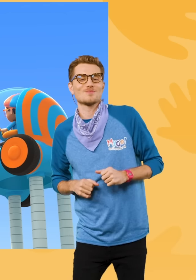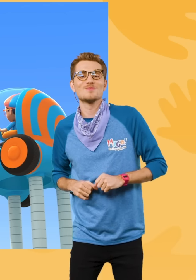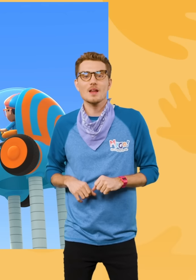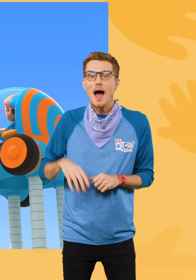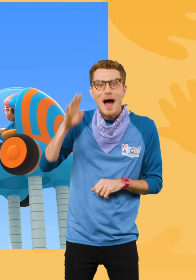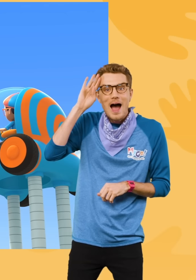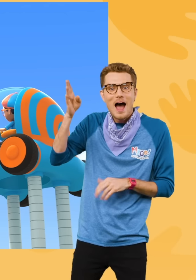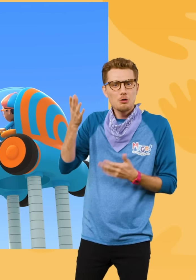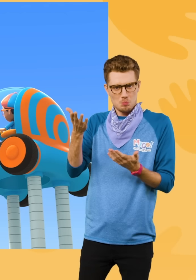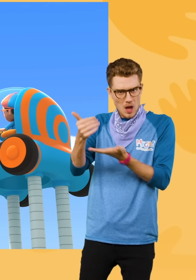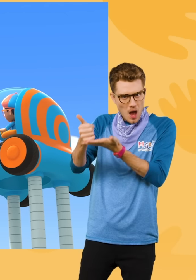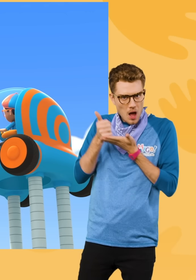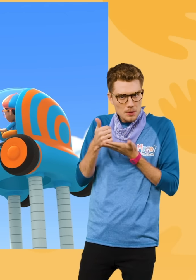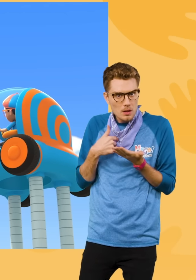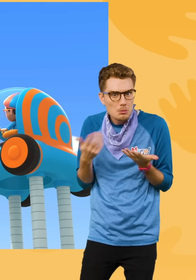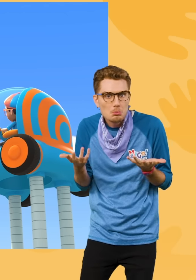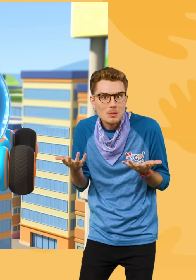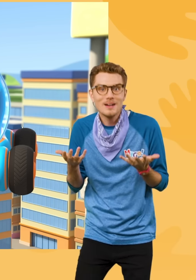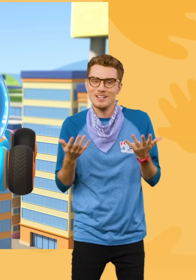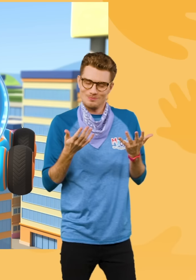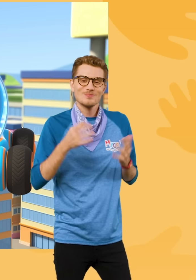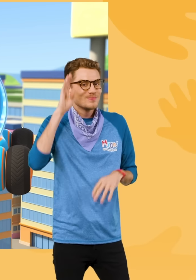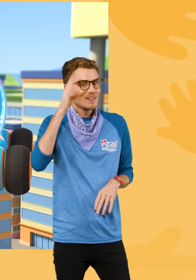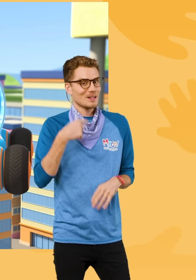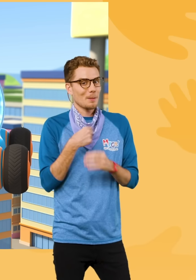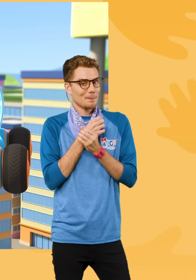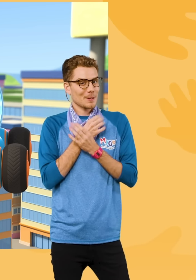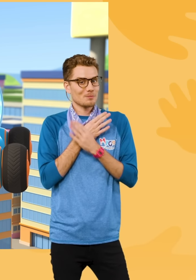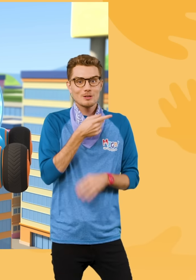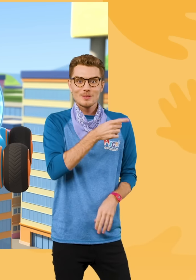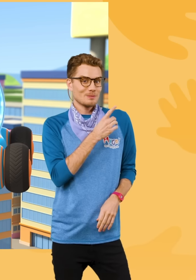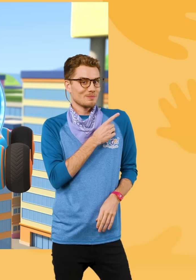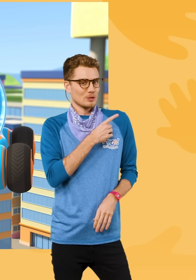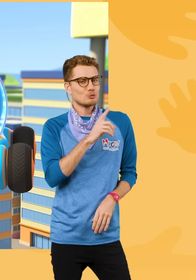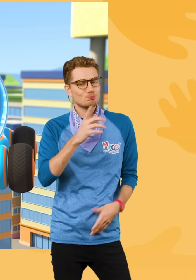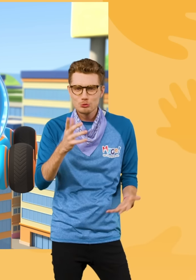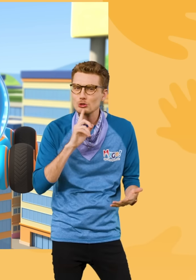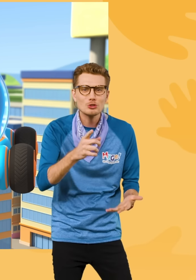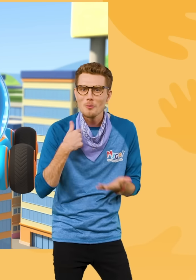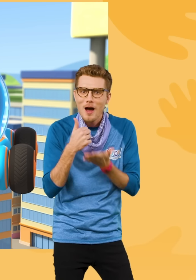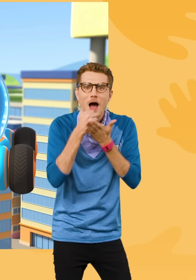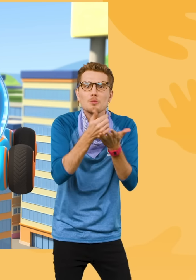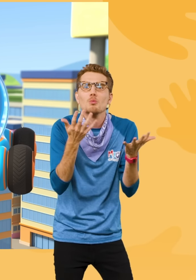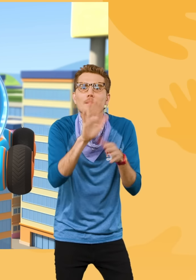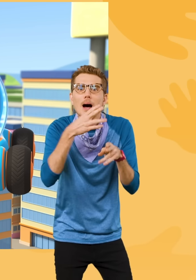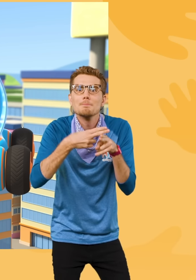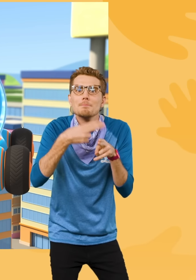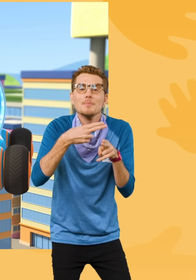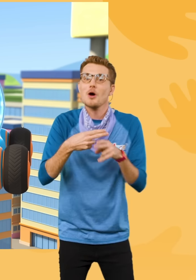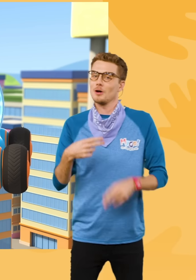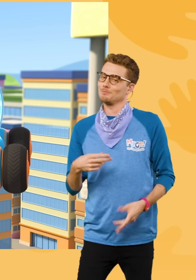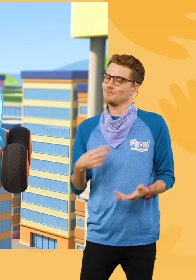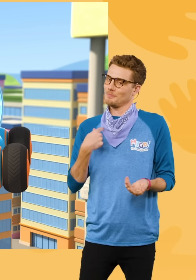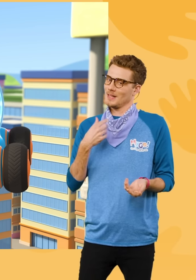Hi, are you here to help me? Hey, it's me, Blippi, and this is Debo. Sure, I'll